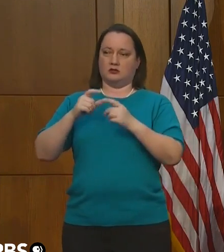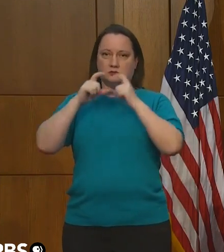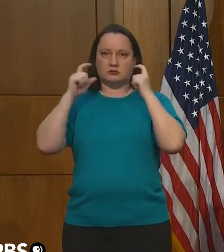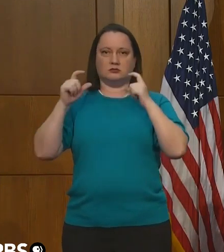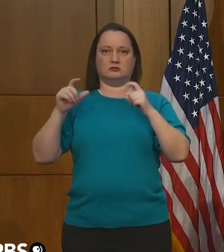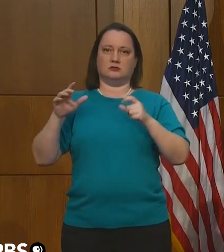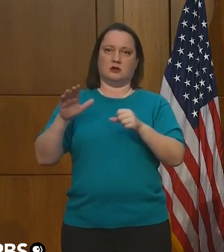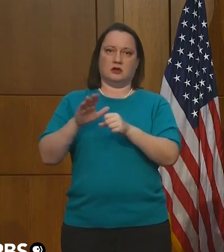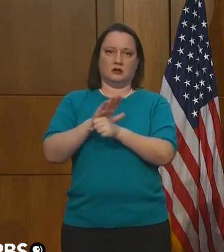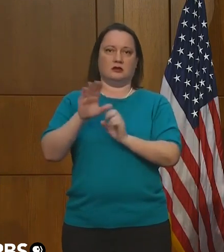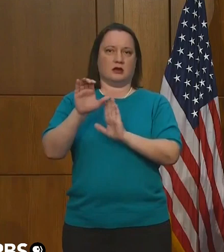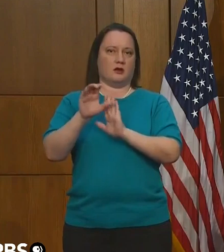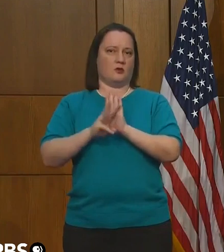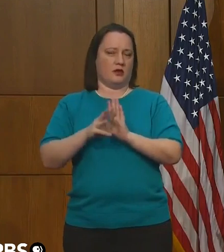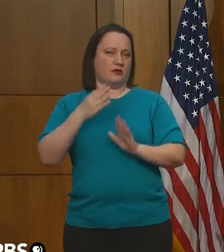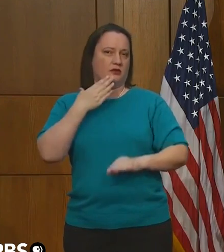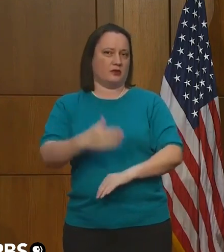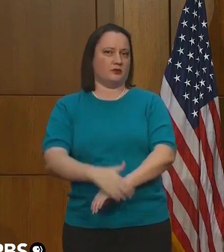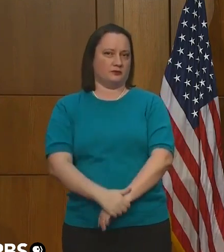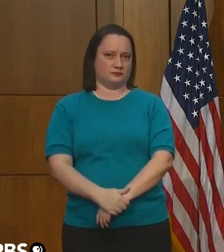the entire Commonwealth. Thank you.